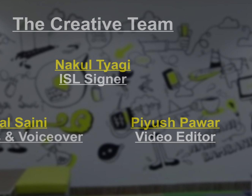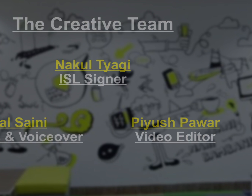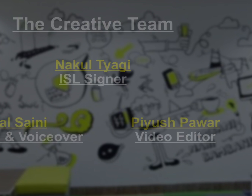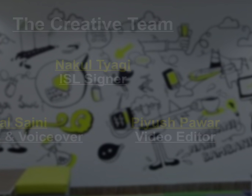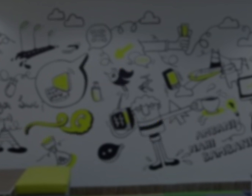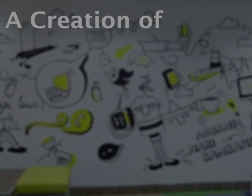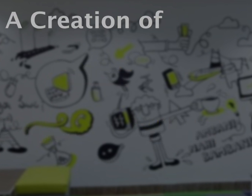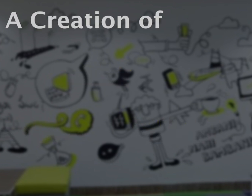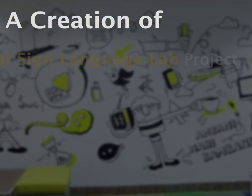It